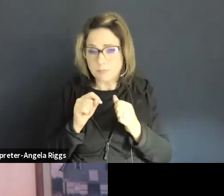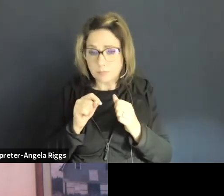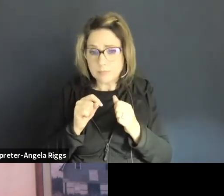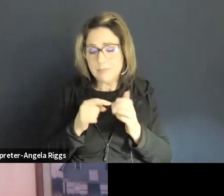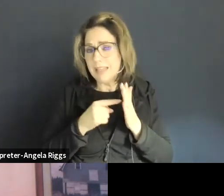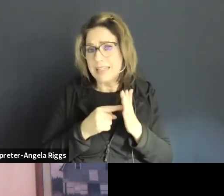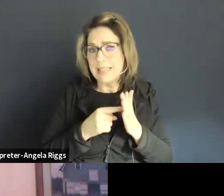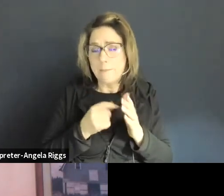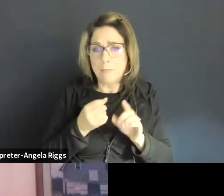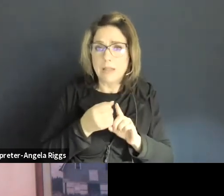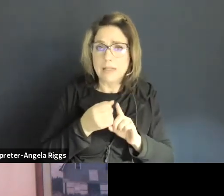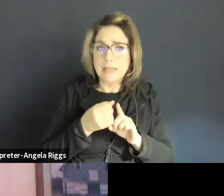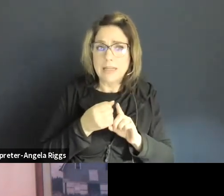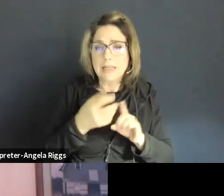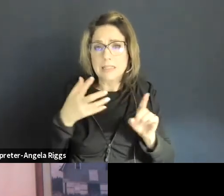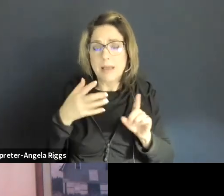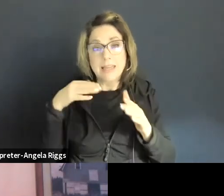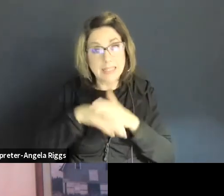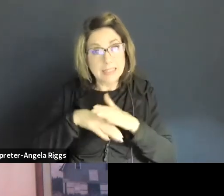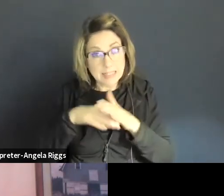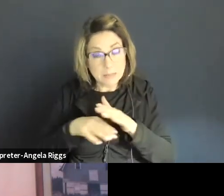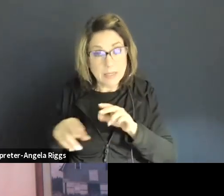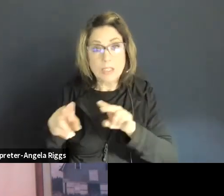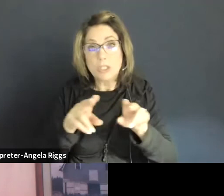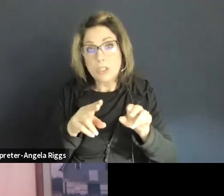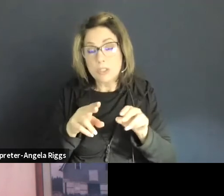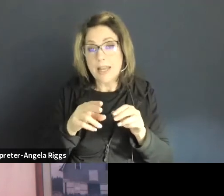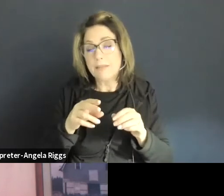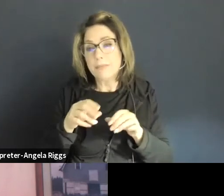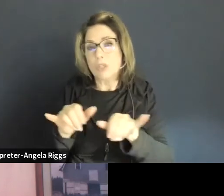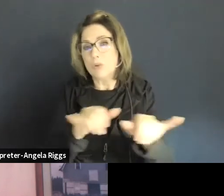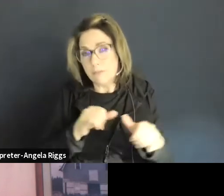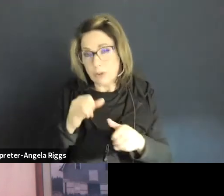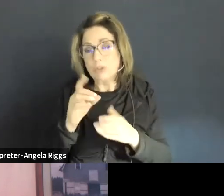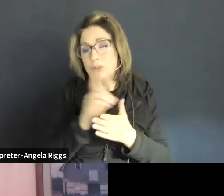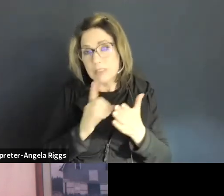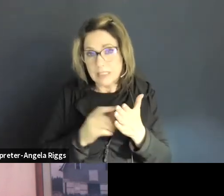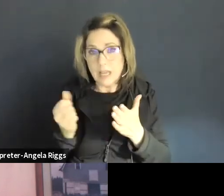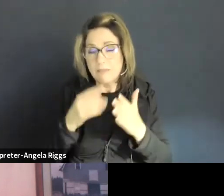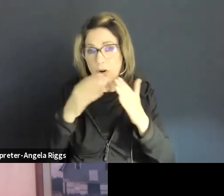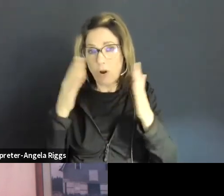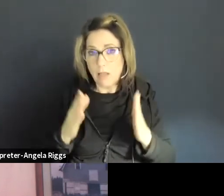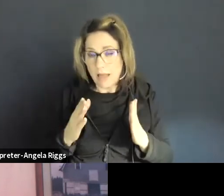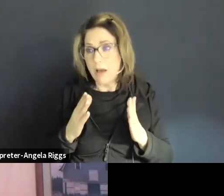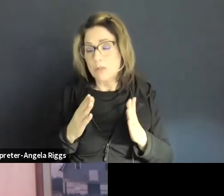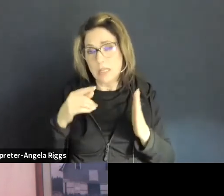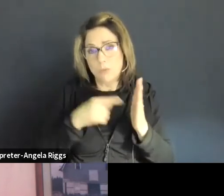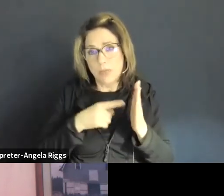example, expand accessibility and universal design requirements for all housing units being built with affordable housing